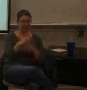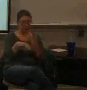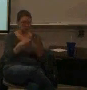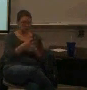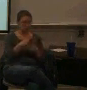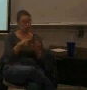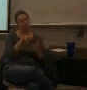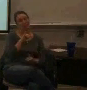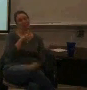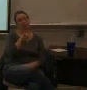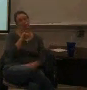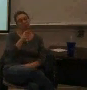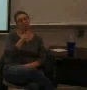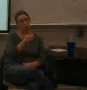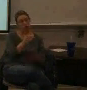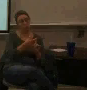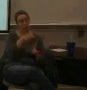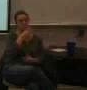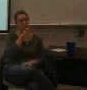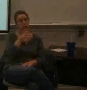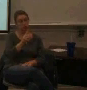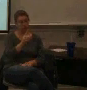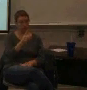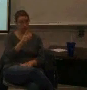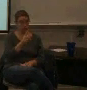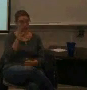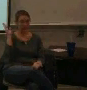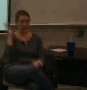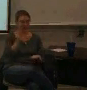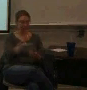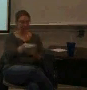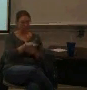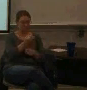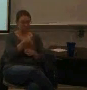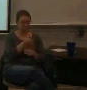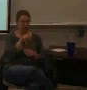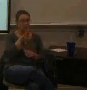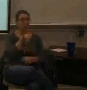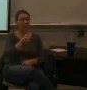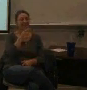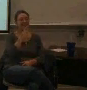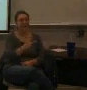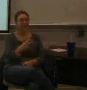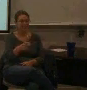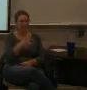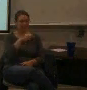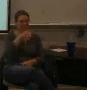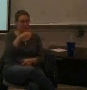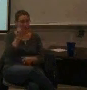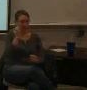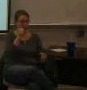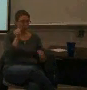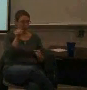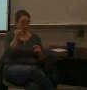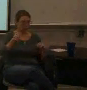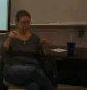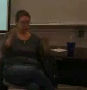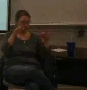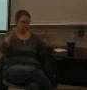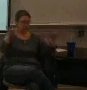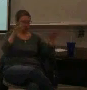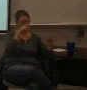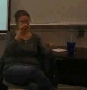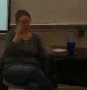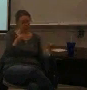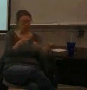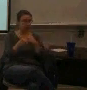but irrigation from the watershed above has decreased the area of the lake by half. And these dust storms are because